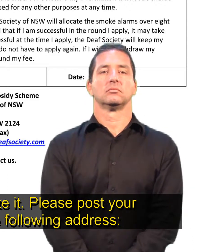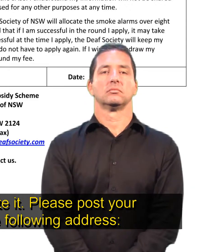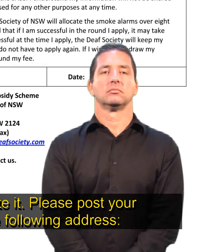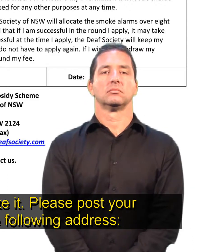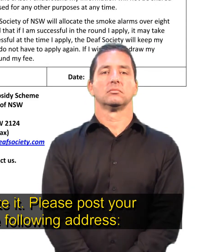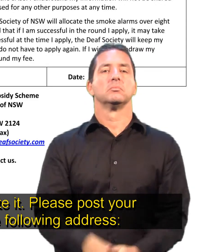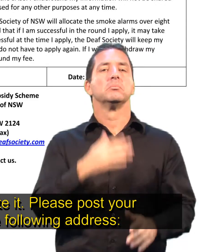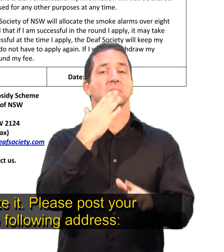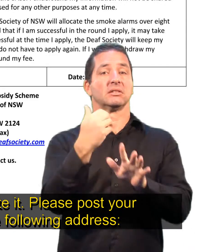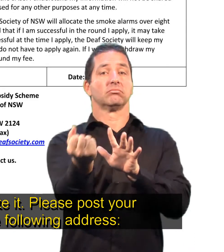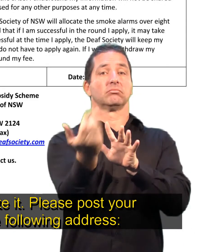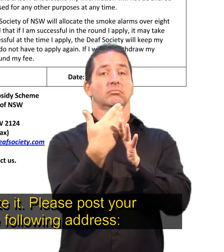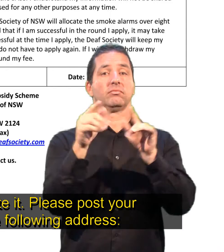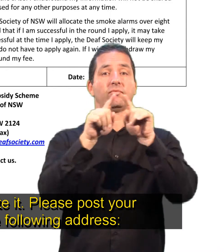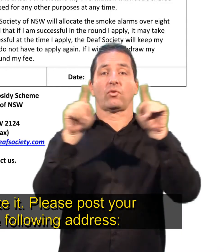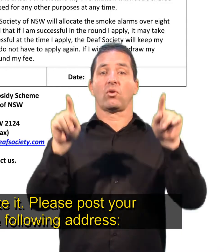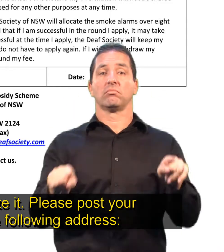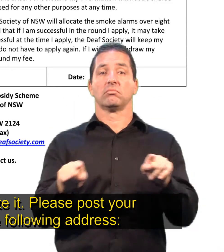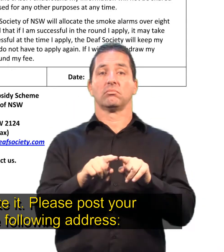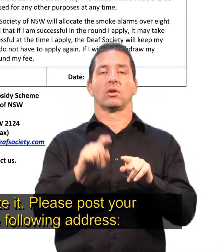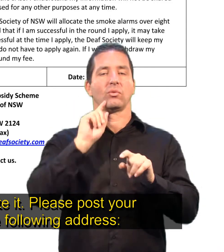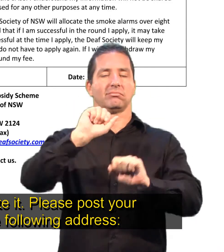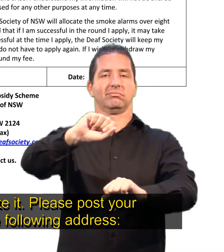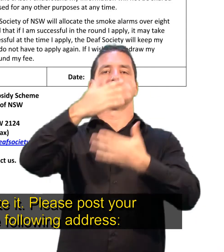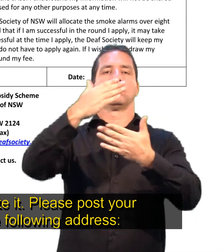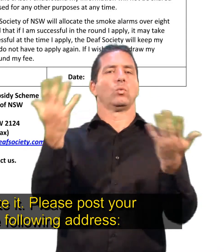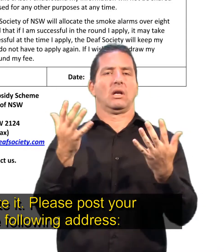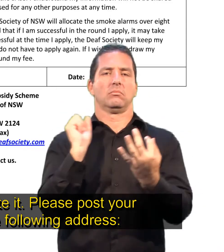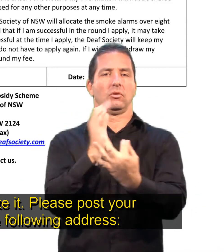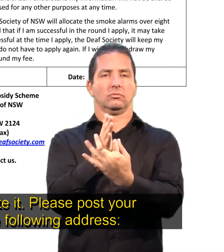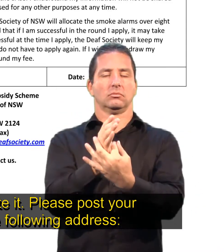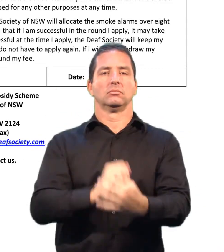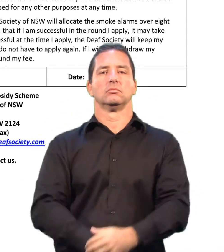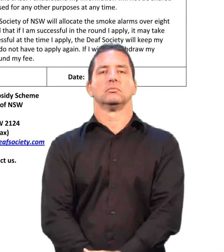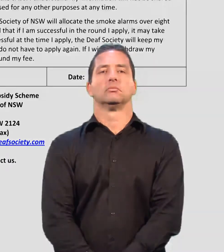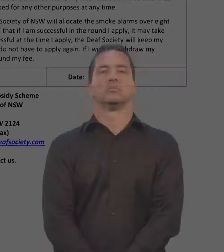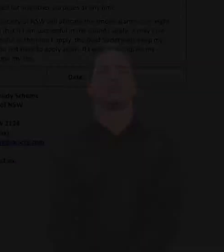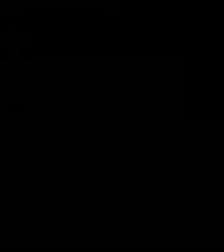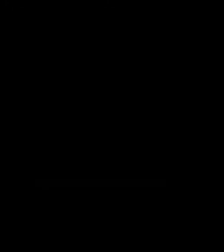sign and date it. Please post your application to the following address: